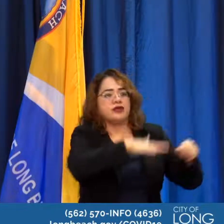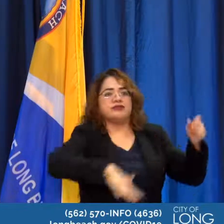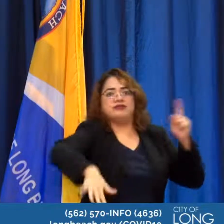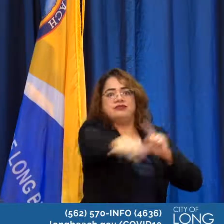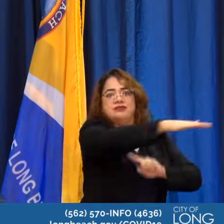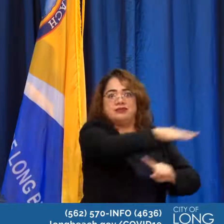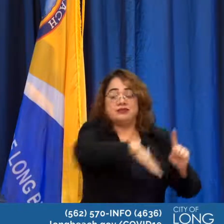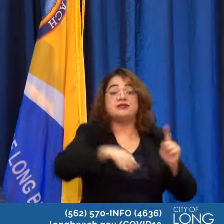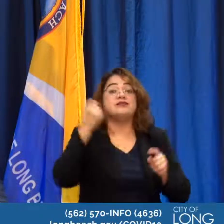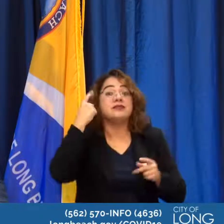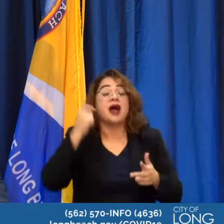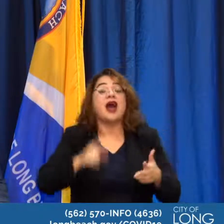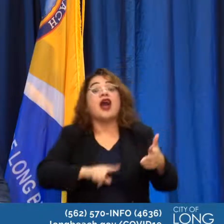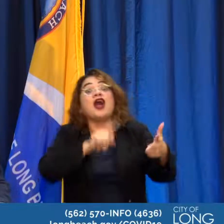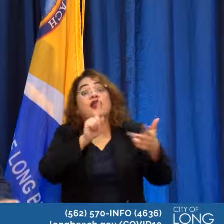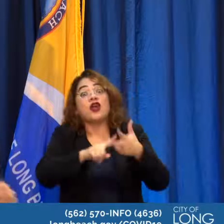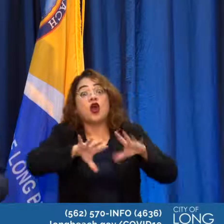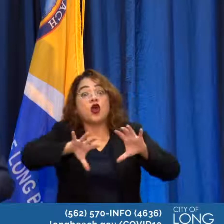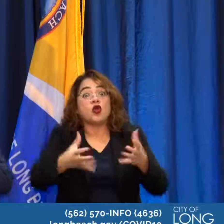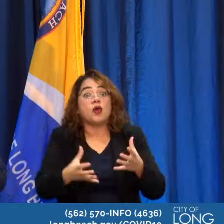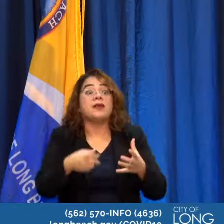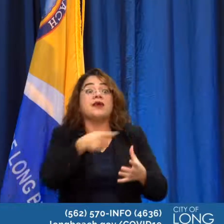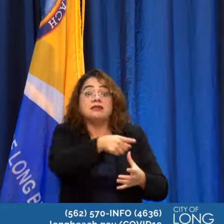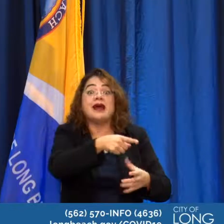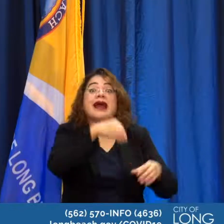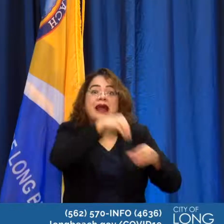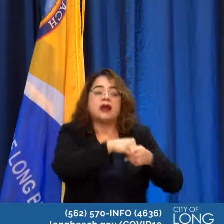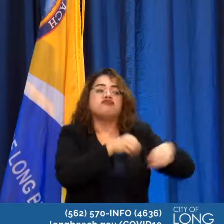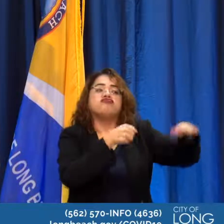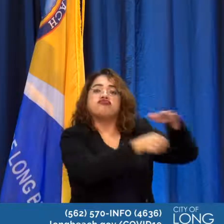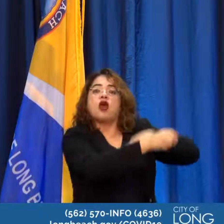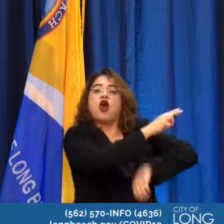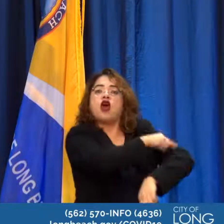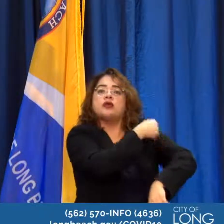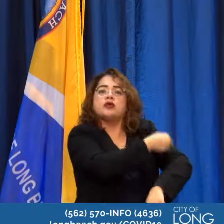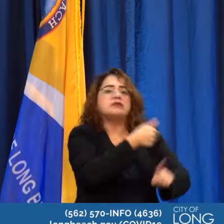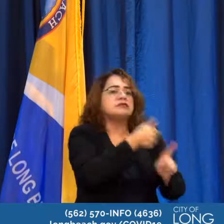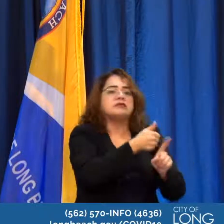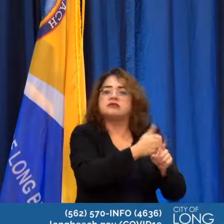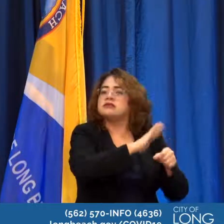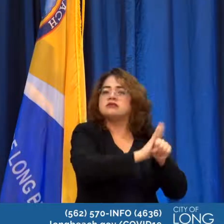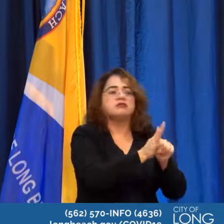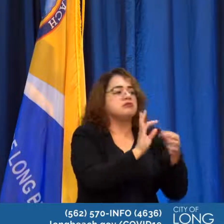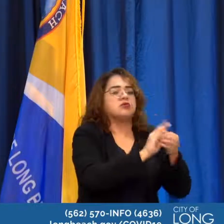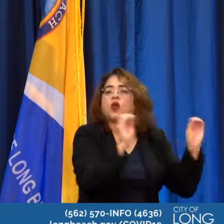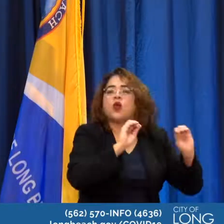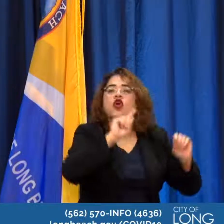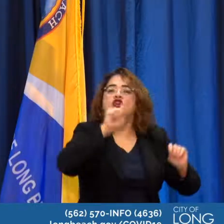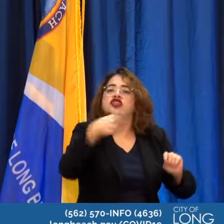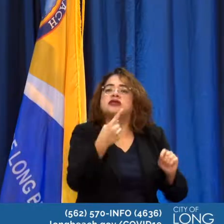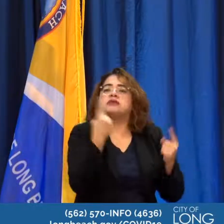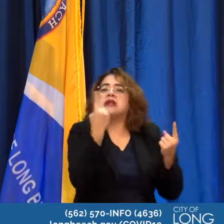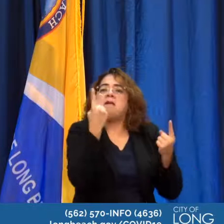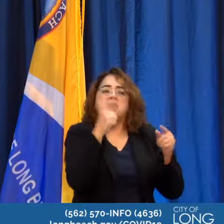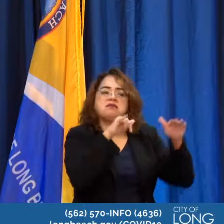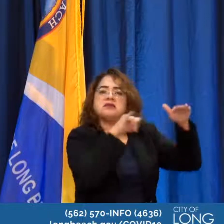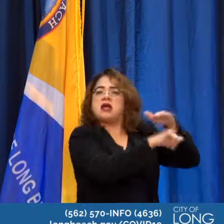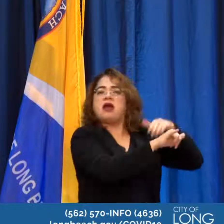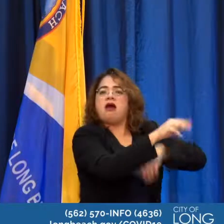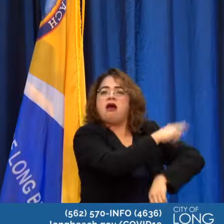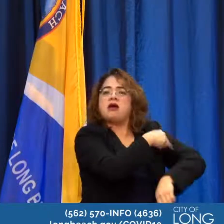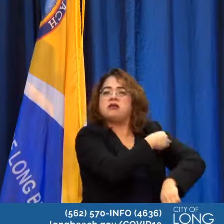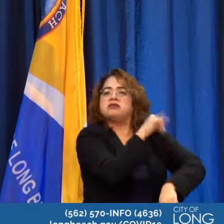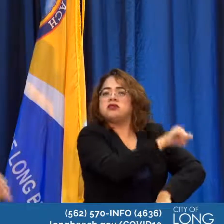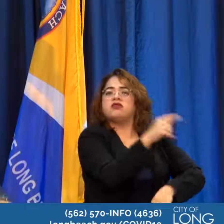that are non-COVID patients. So the picture is important, and the big picture is really clearly something that a